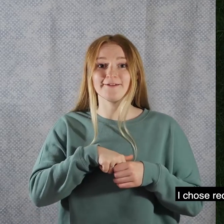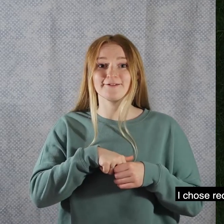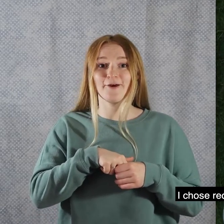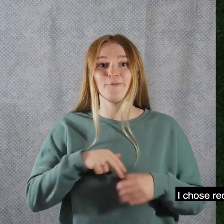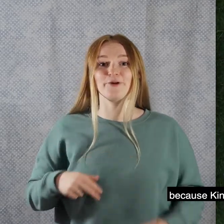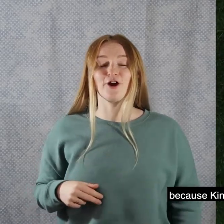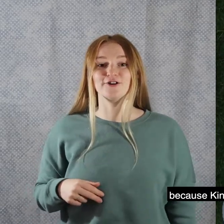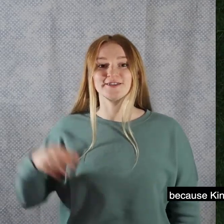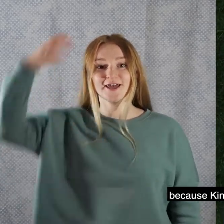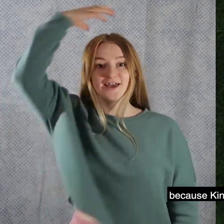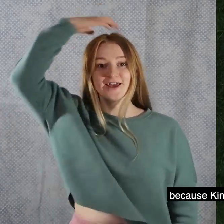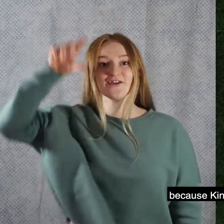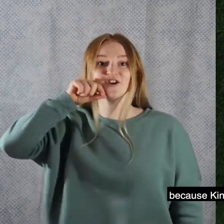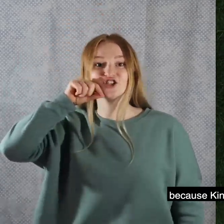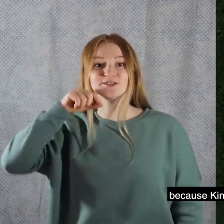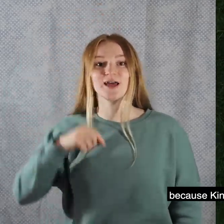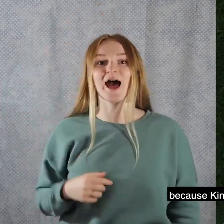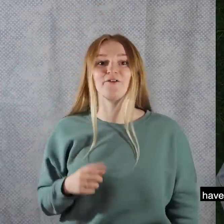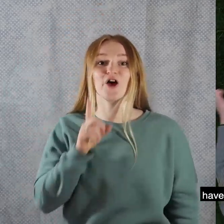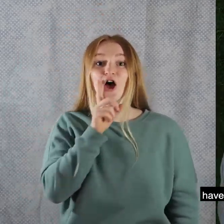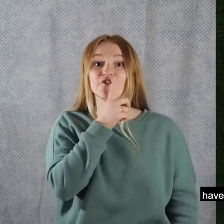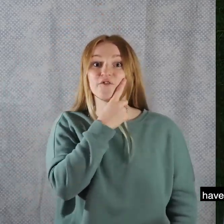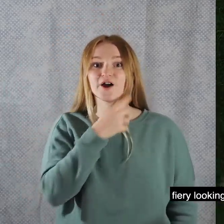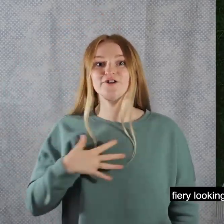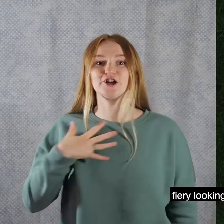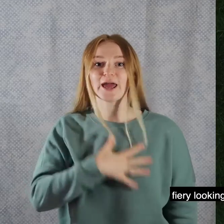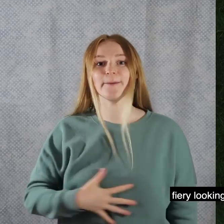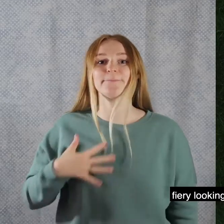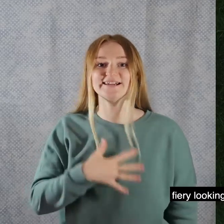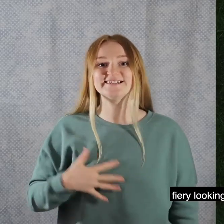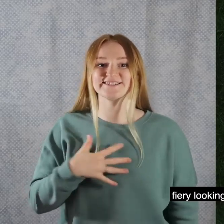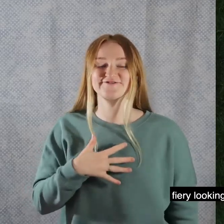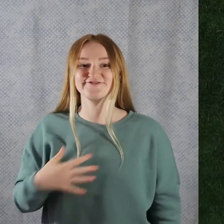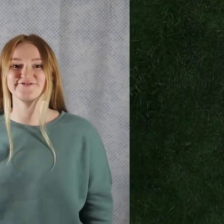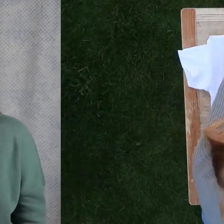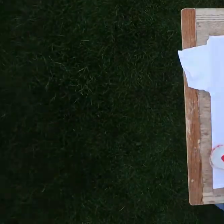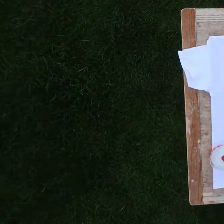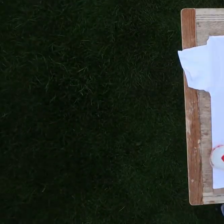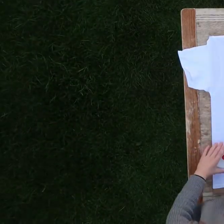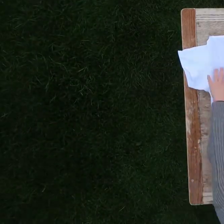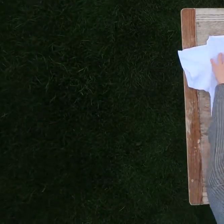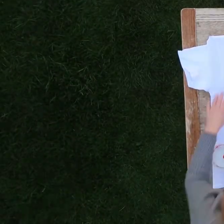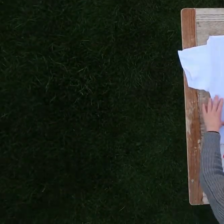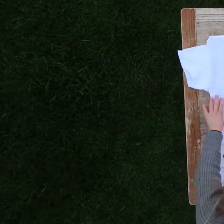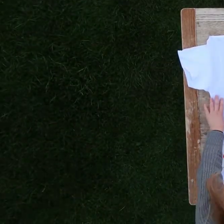red paint because kingfishers have fiery-looking bellies.